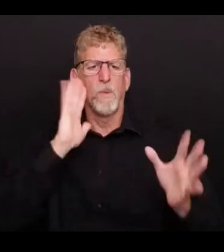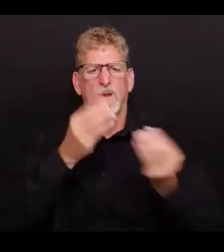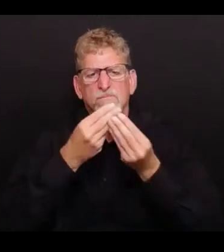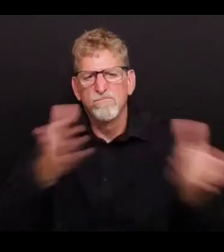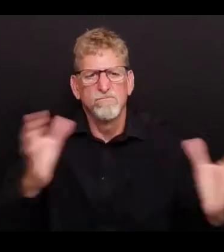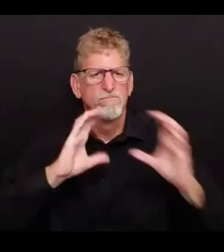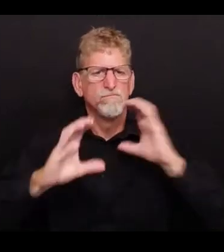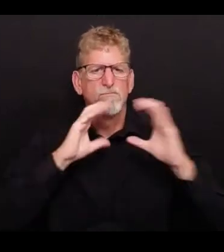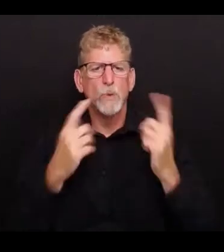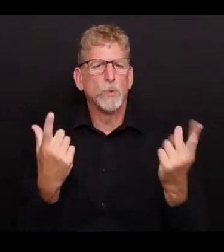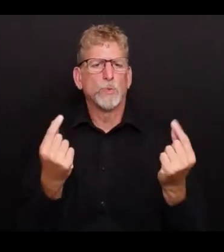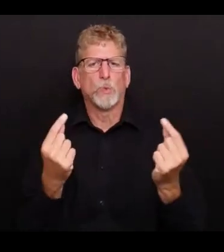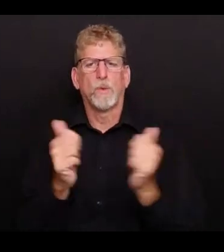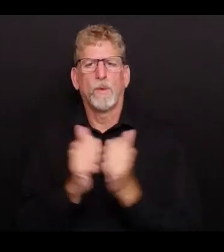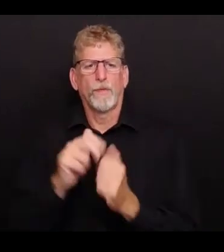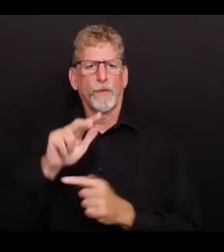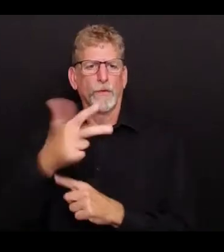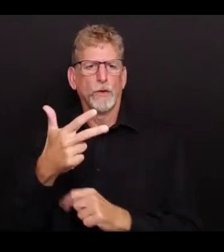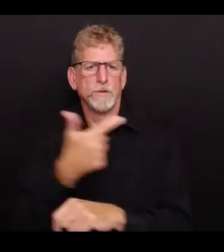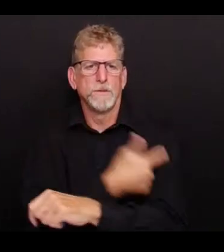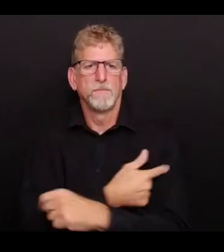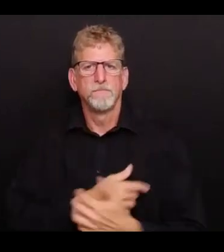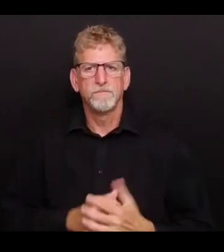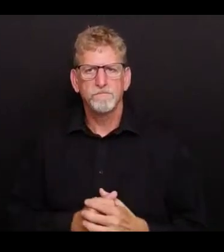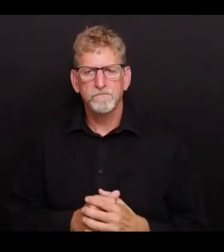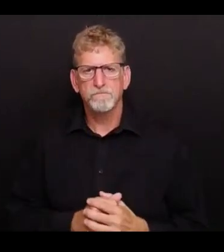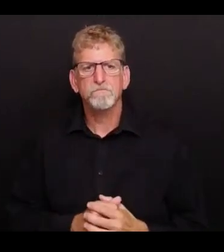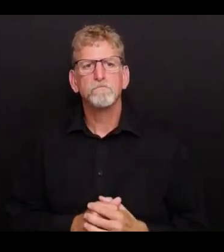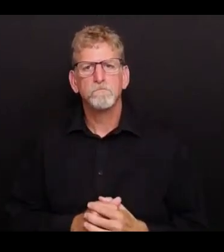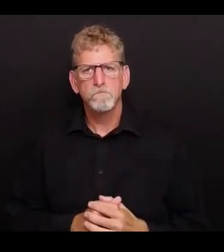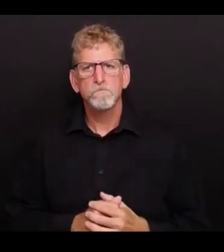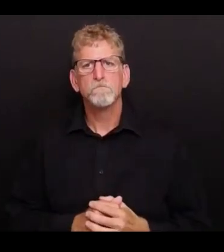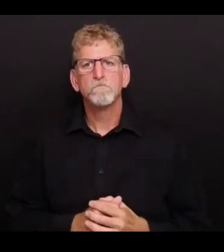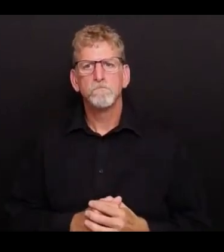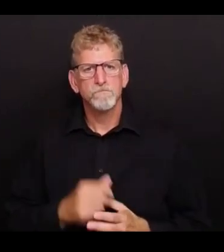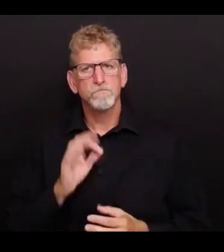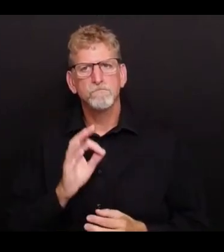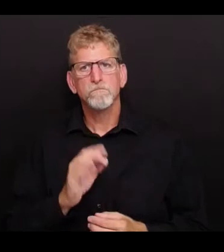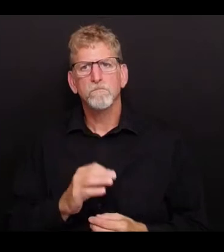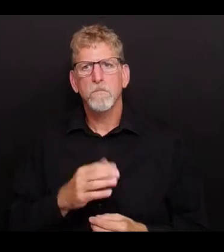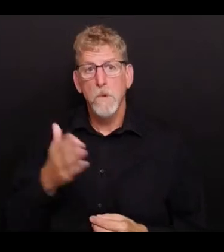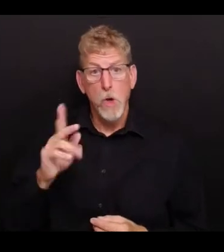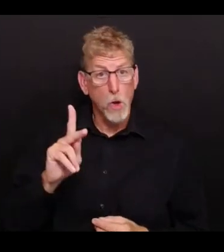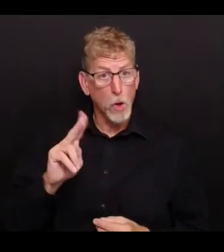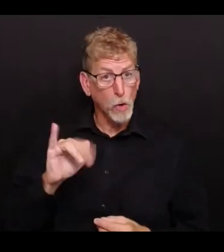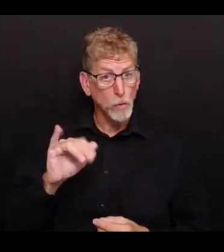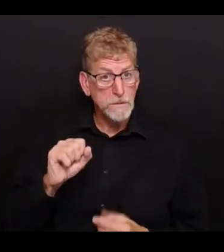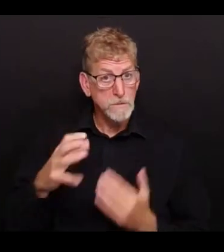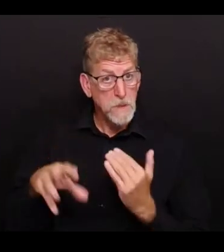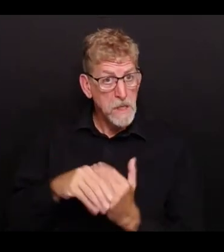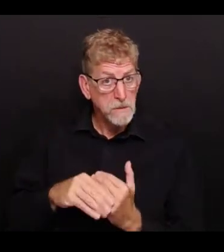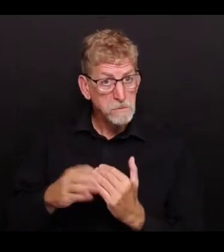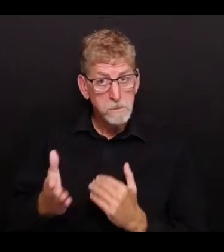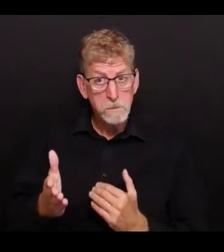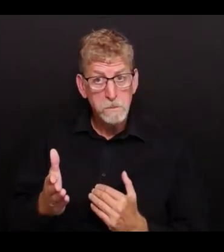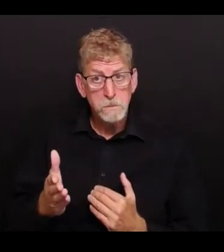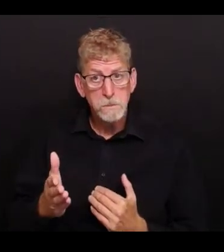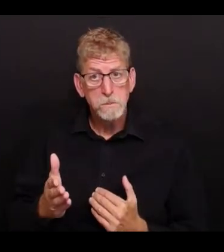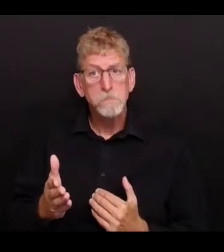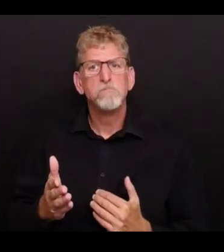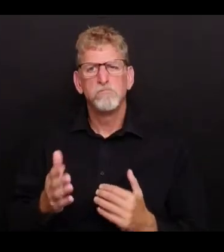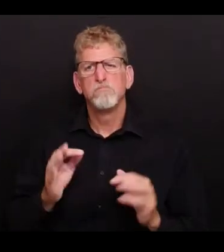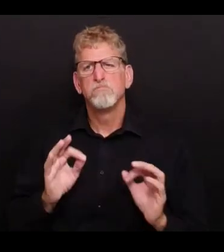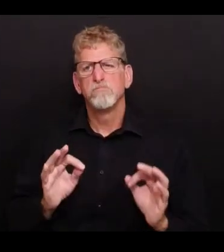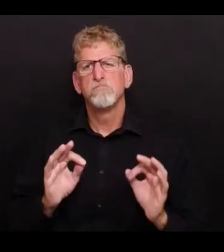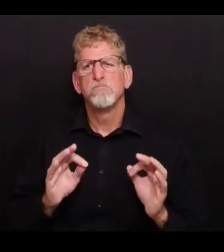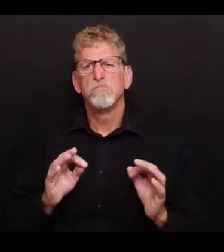Well, just to say that, what we've heard, and obviously, as everyone is aware, things change so quickly,